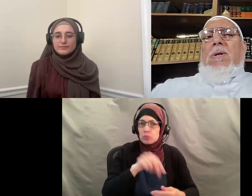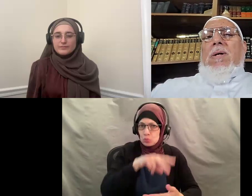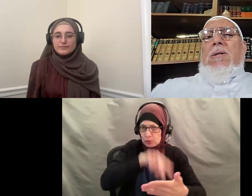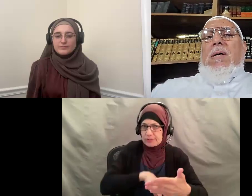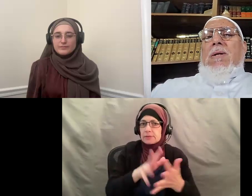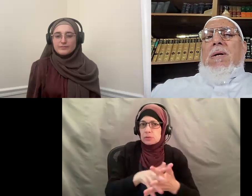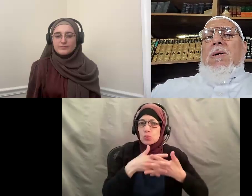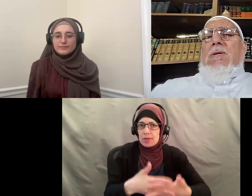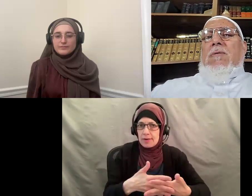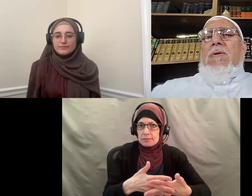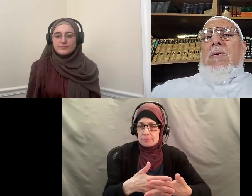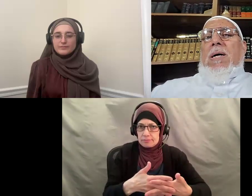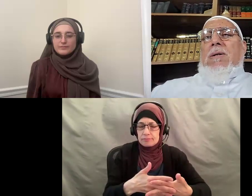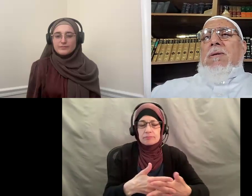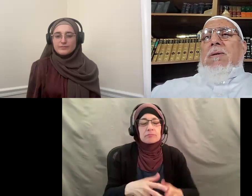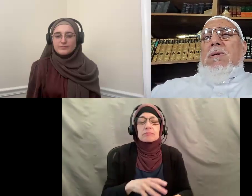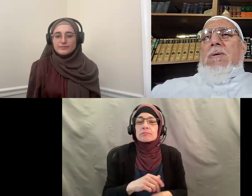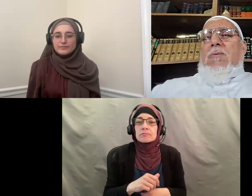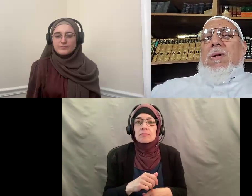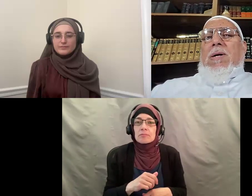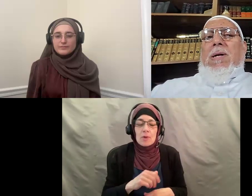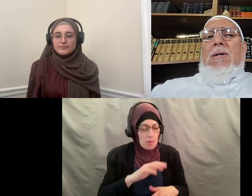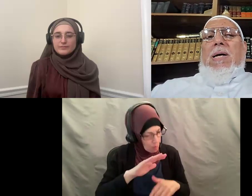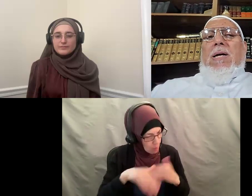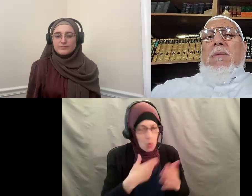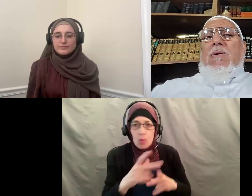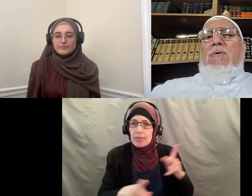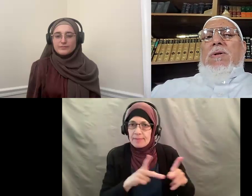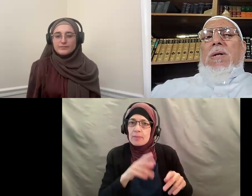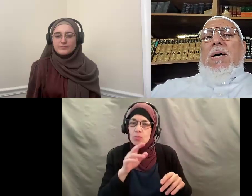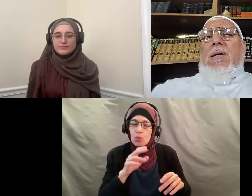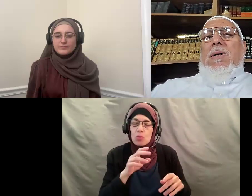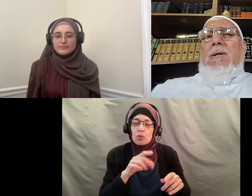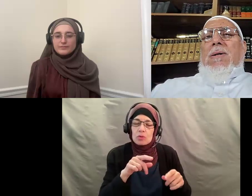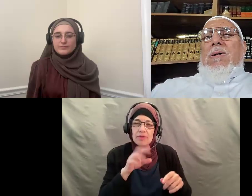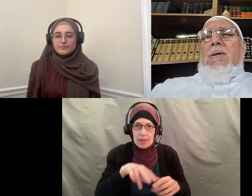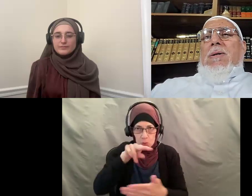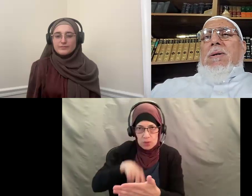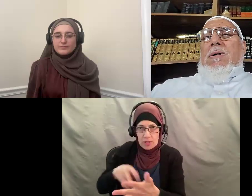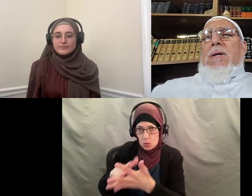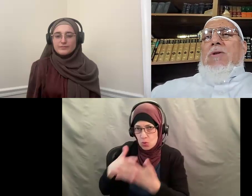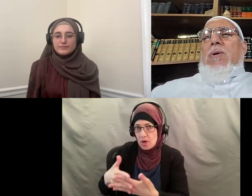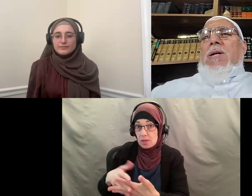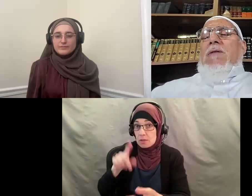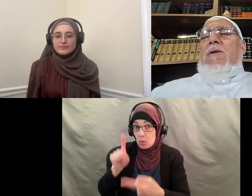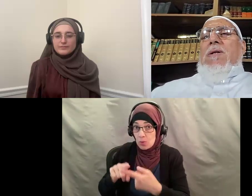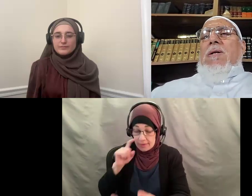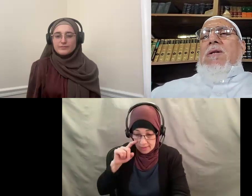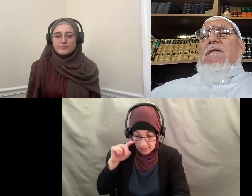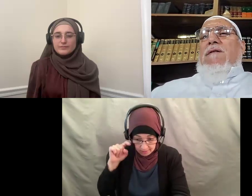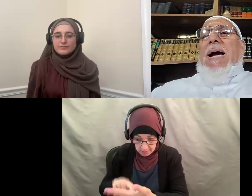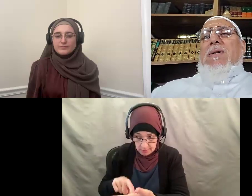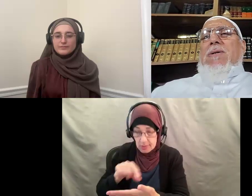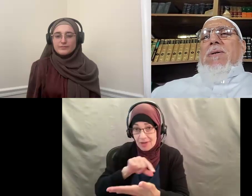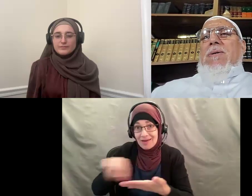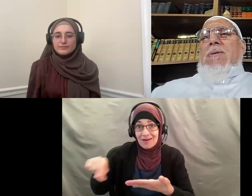The audience and the readers of the Quran, when they read ayah number 49, it will give us